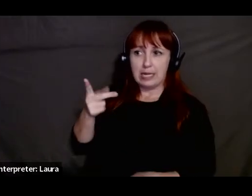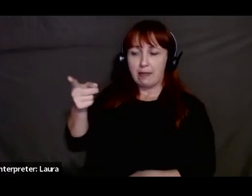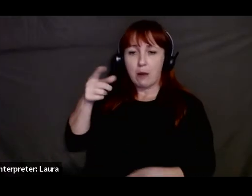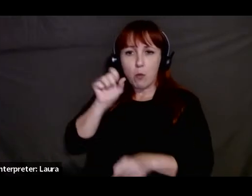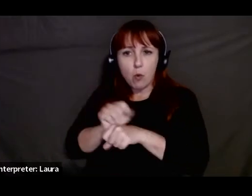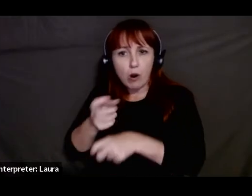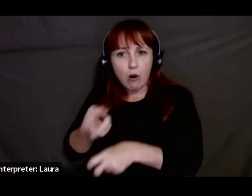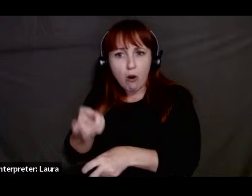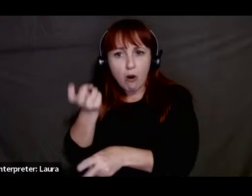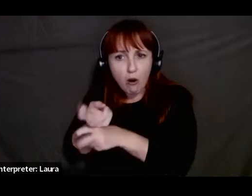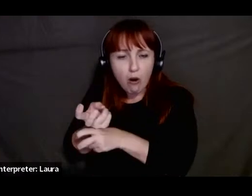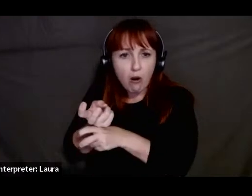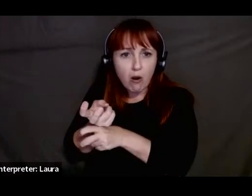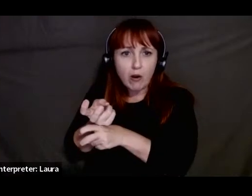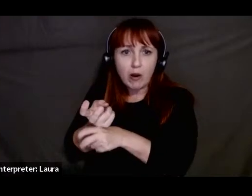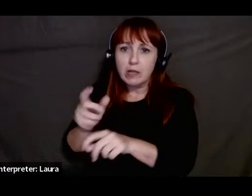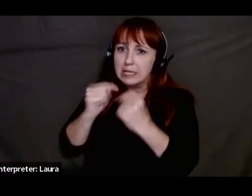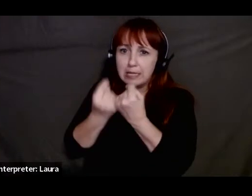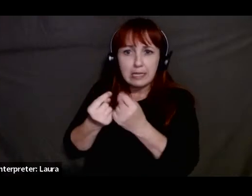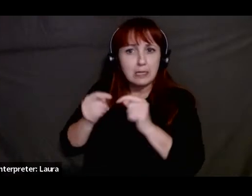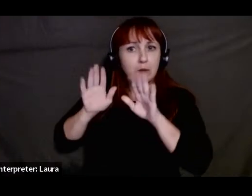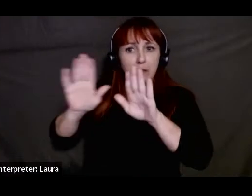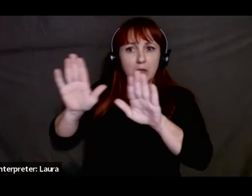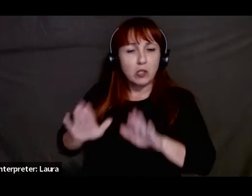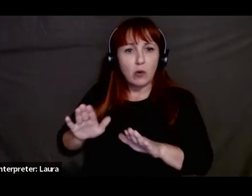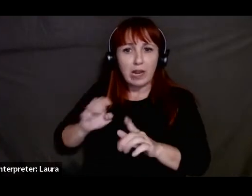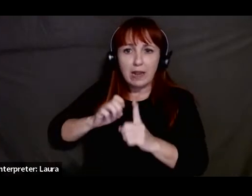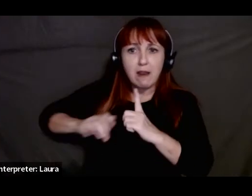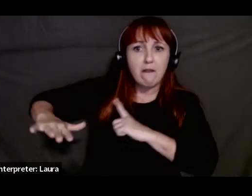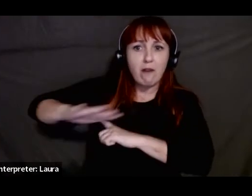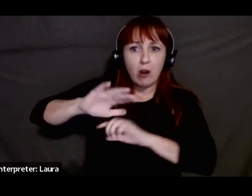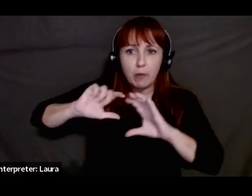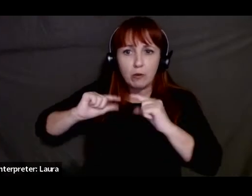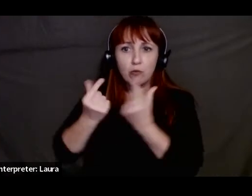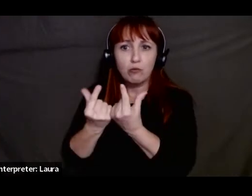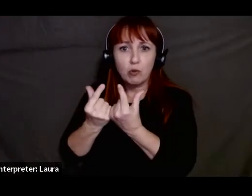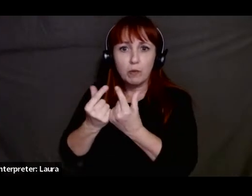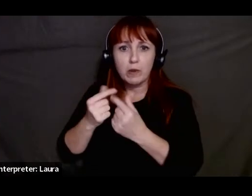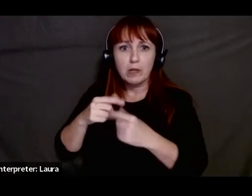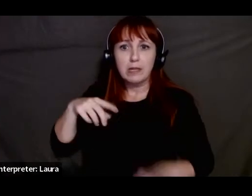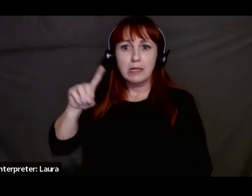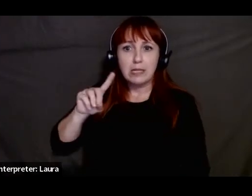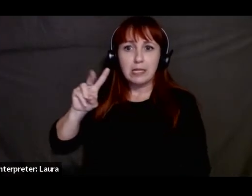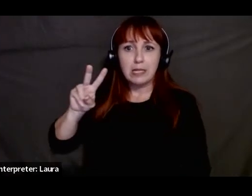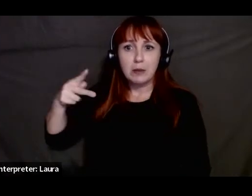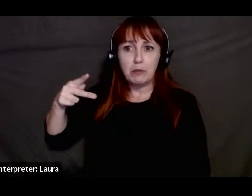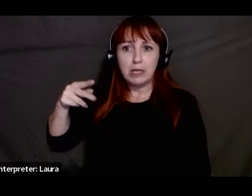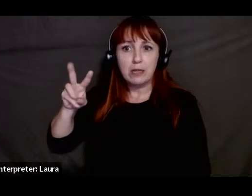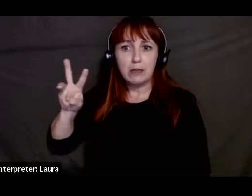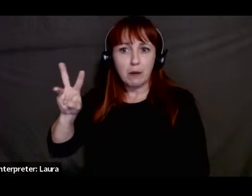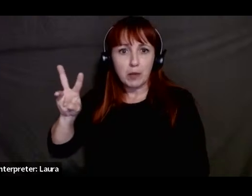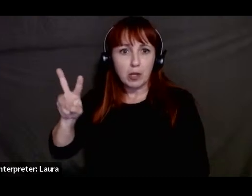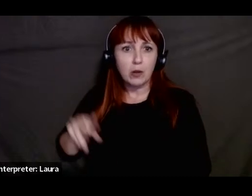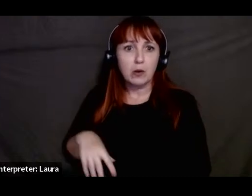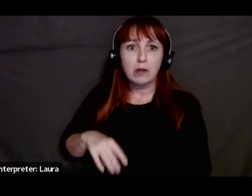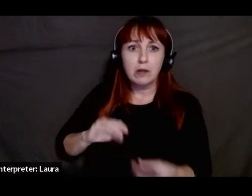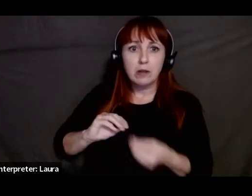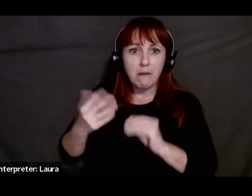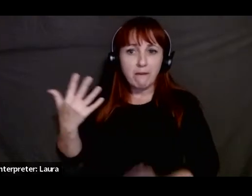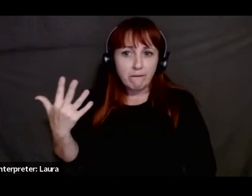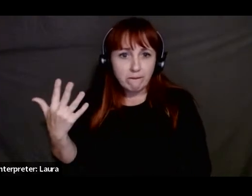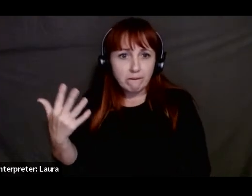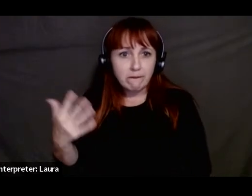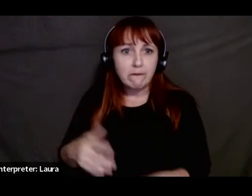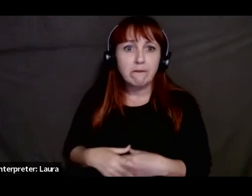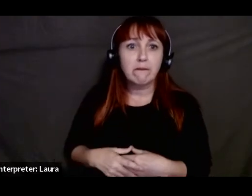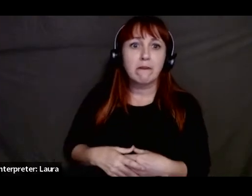work hard. We work with a great team, the environmental group, DPW, police, fire,